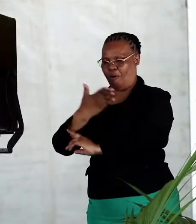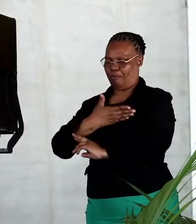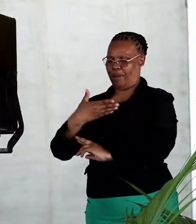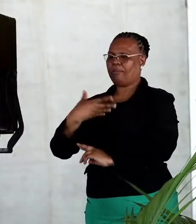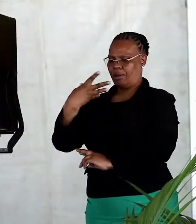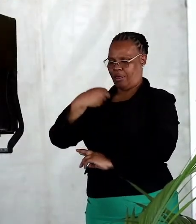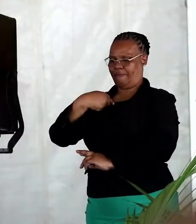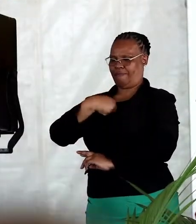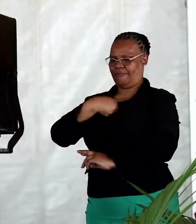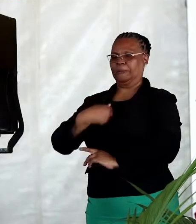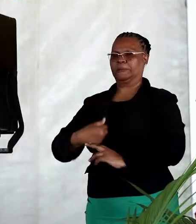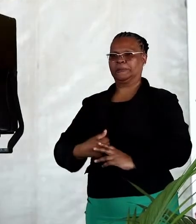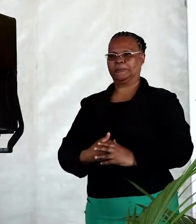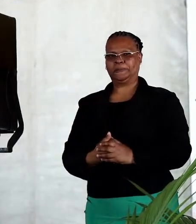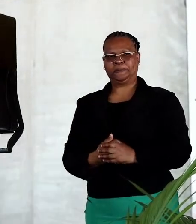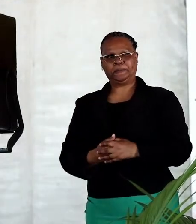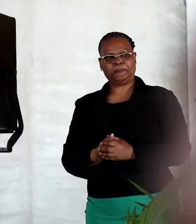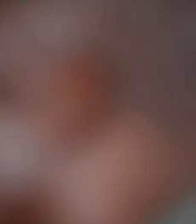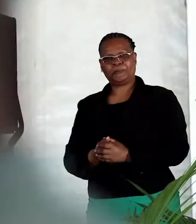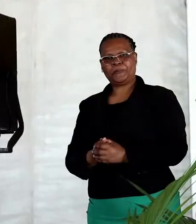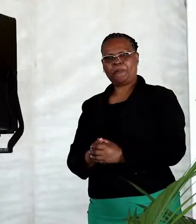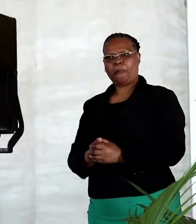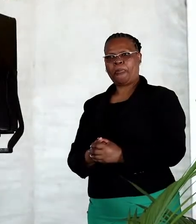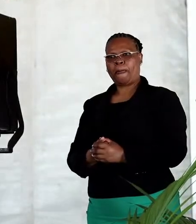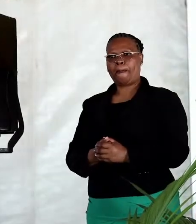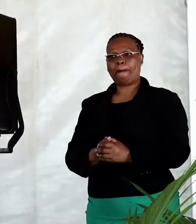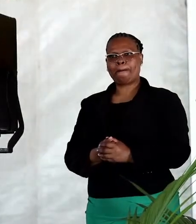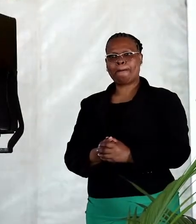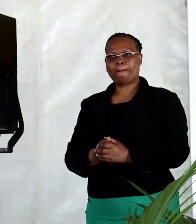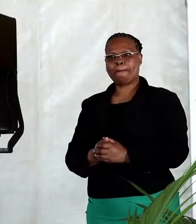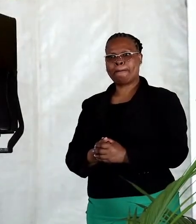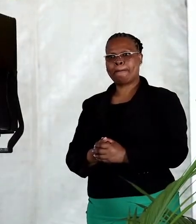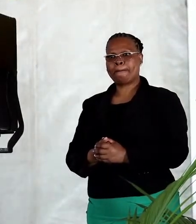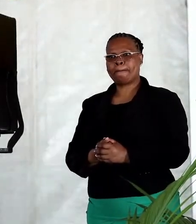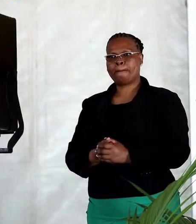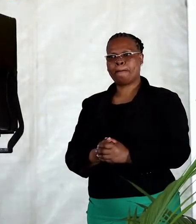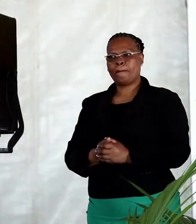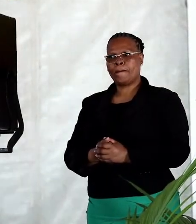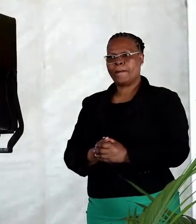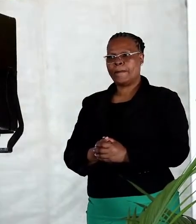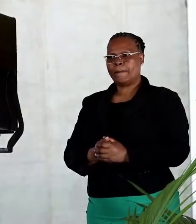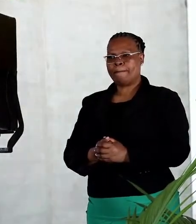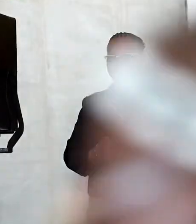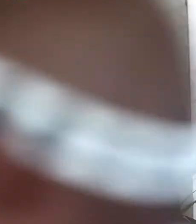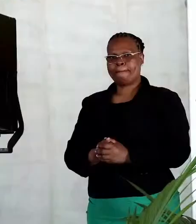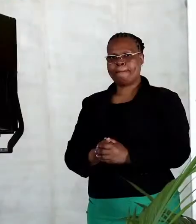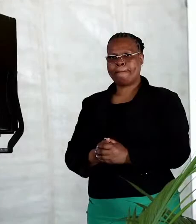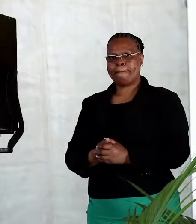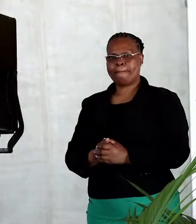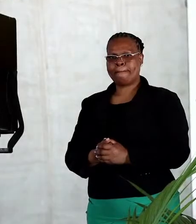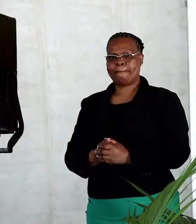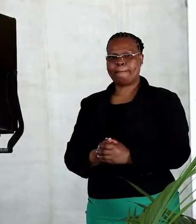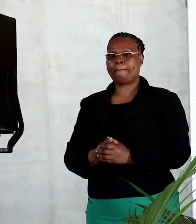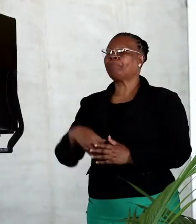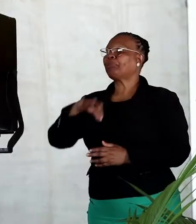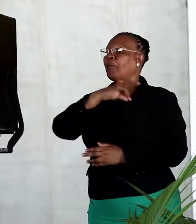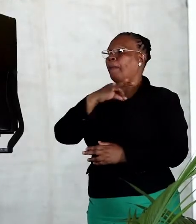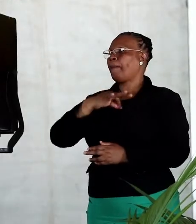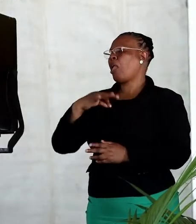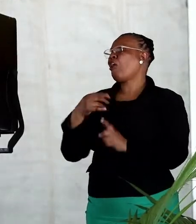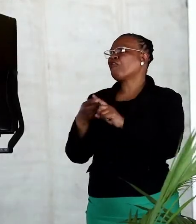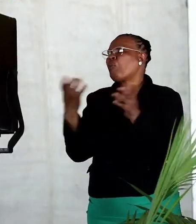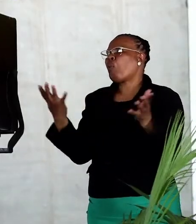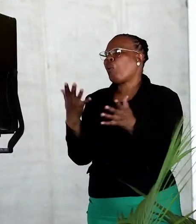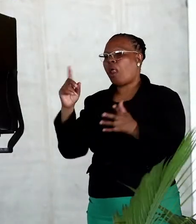Also, ukhona Umeya wase Nelson Mandela.